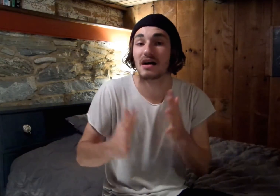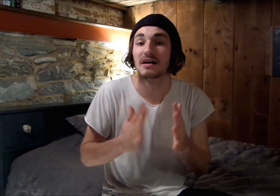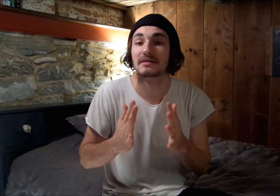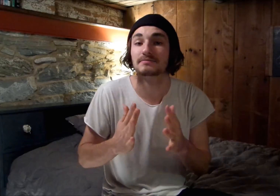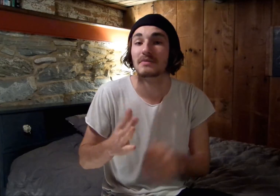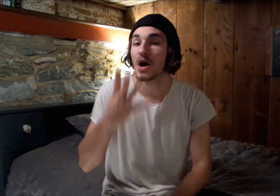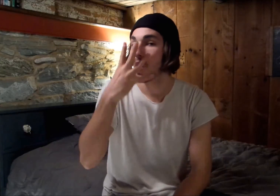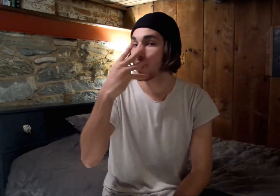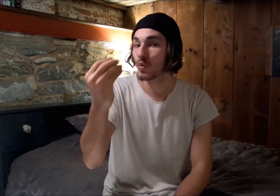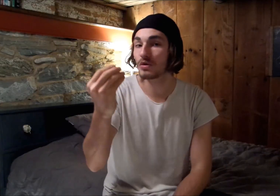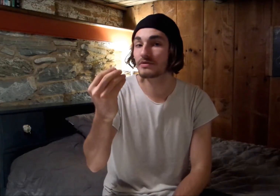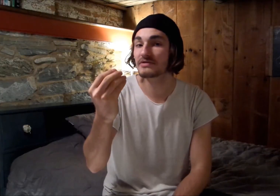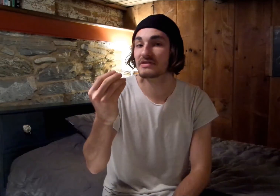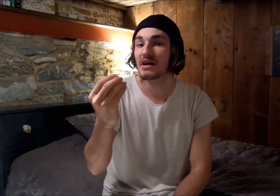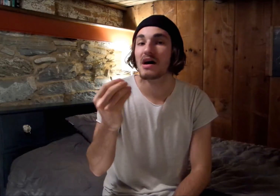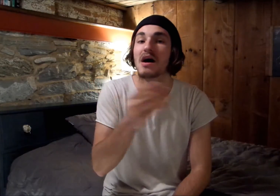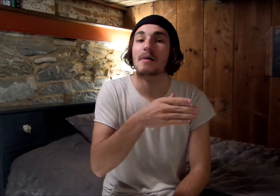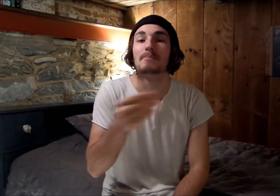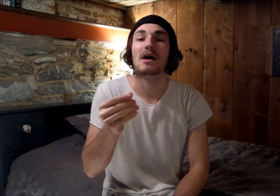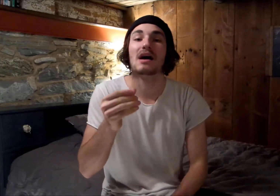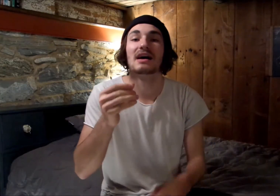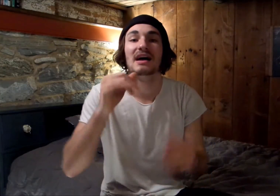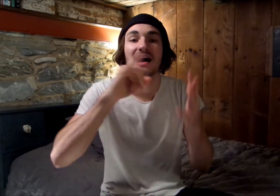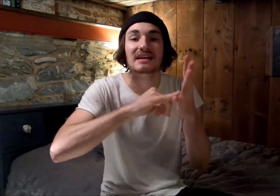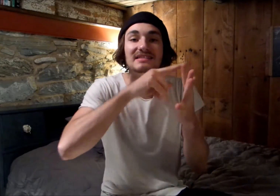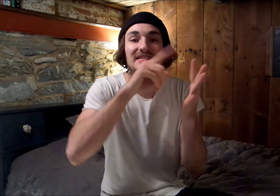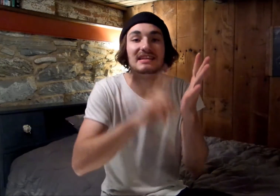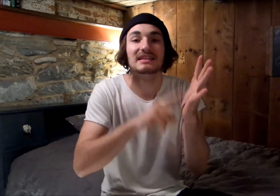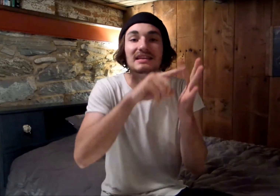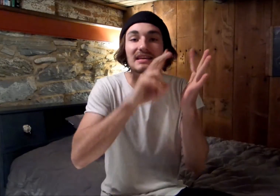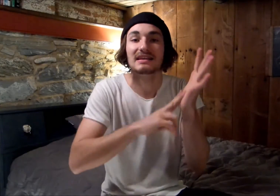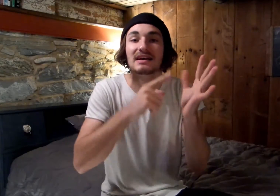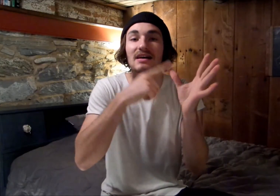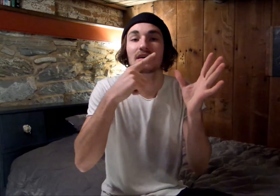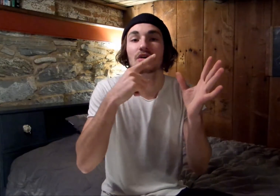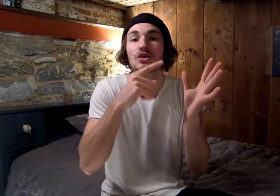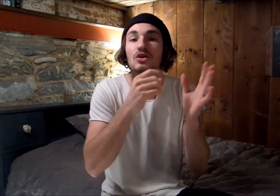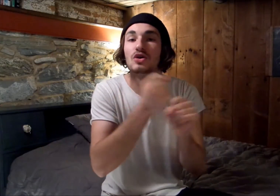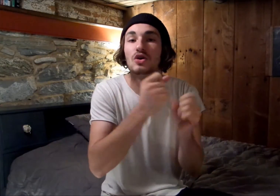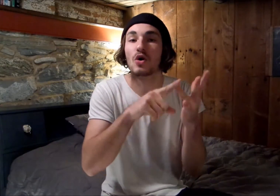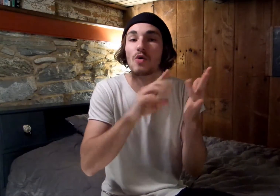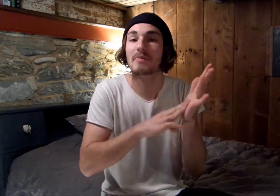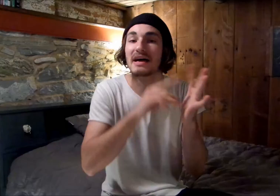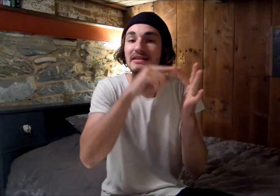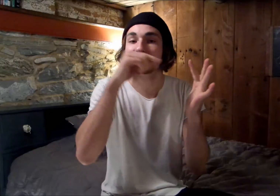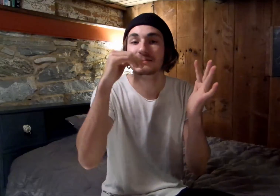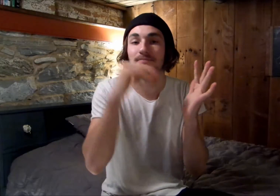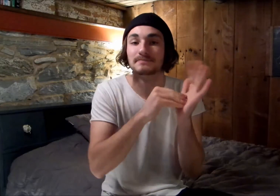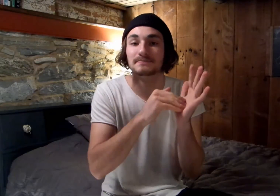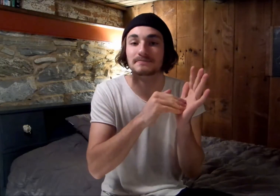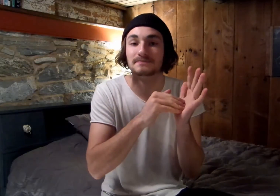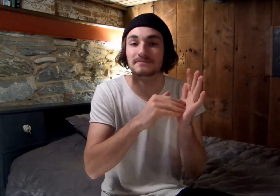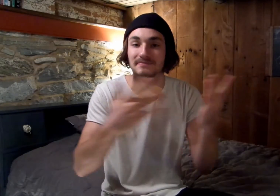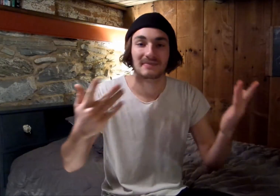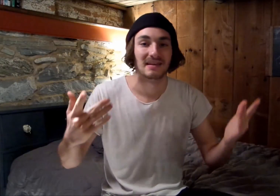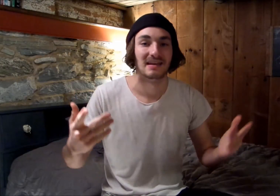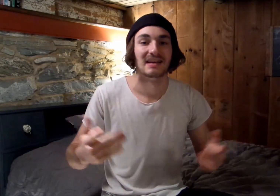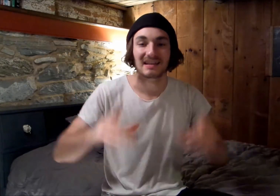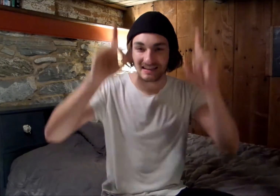sign Wolves by Selena Gomez? Let's